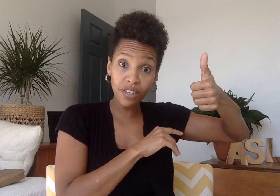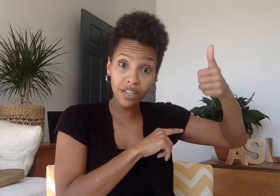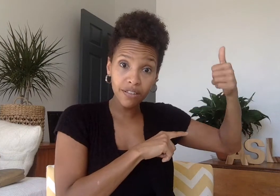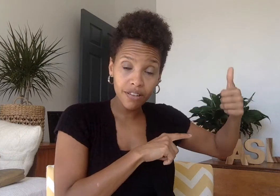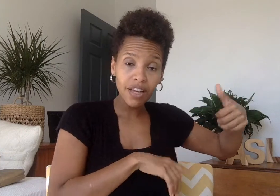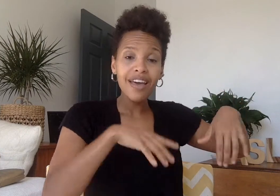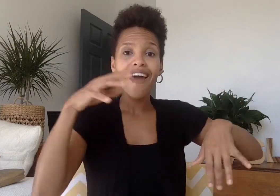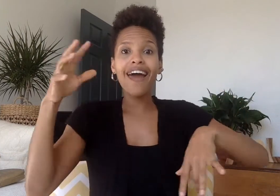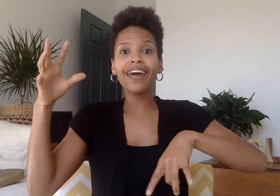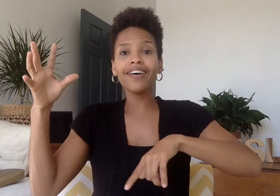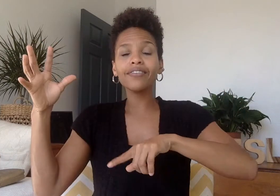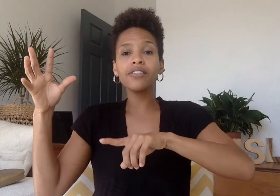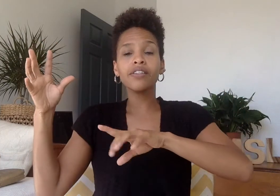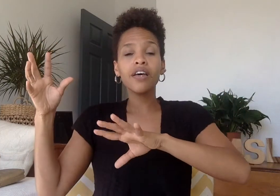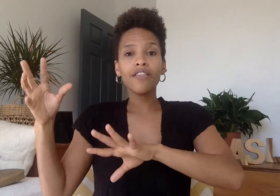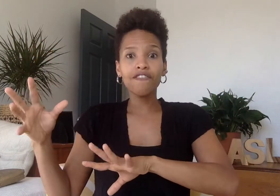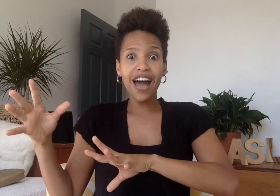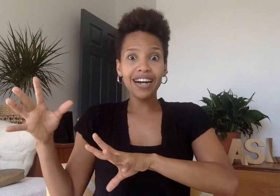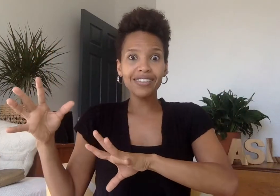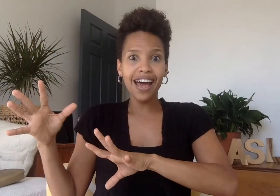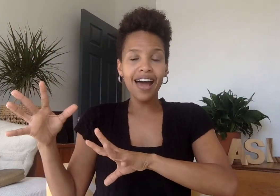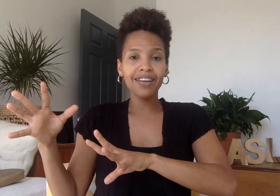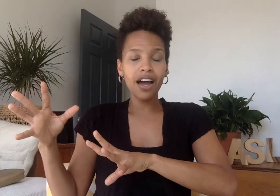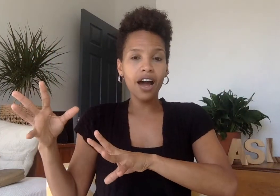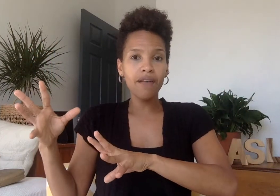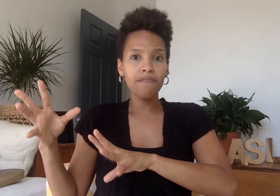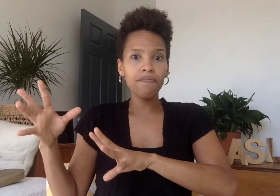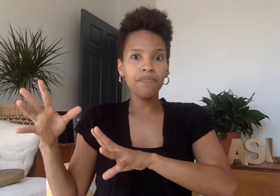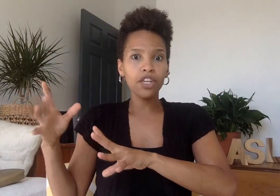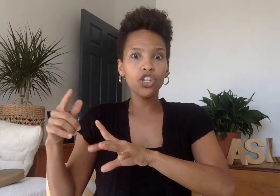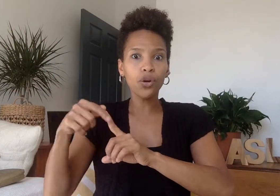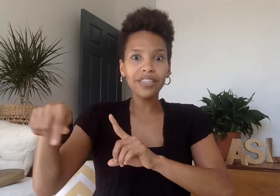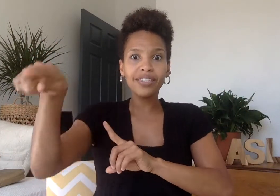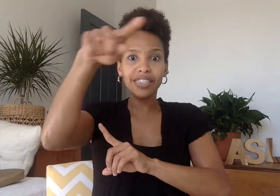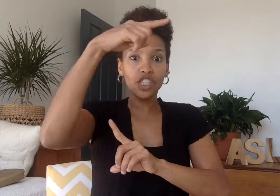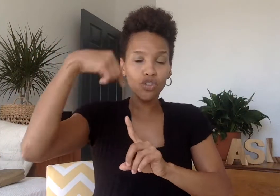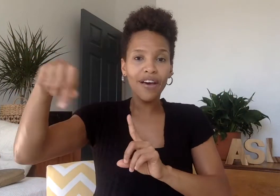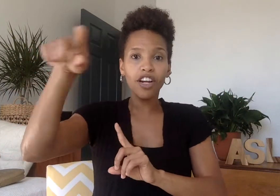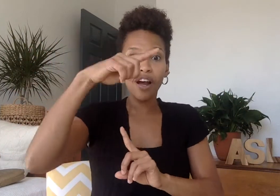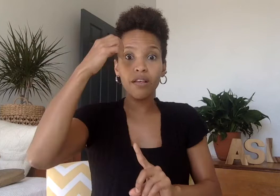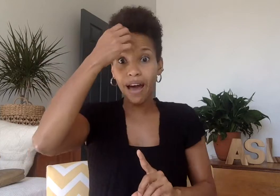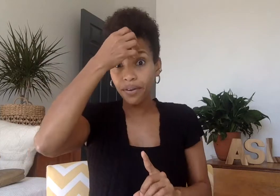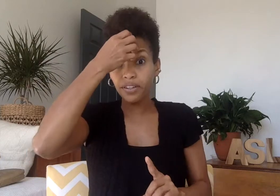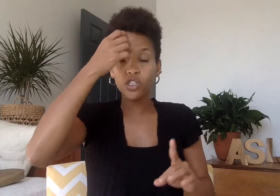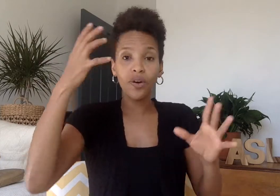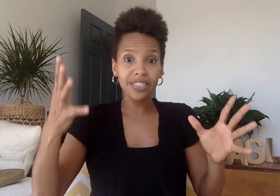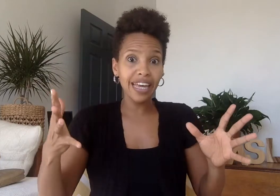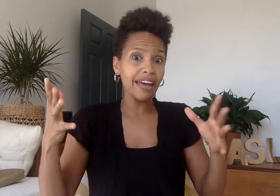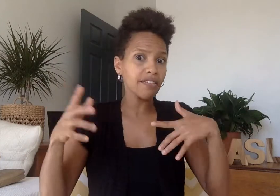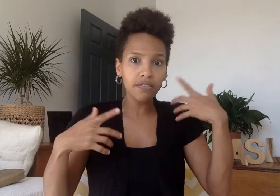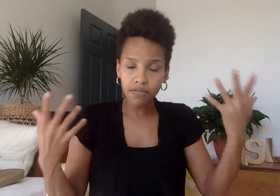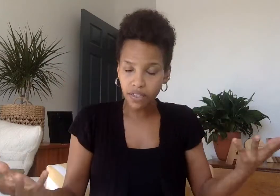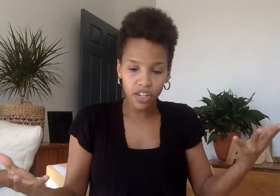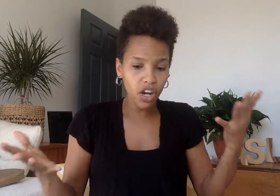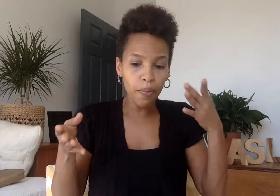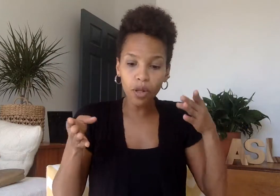beauty, and the fact that, it's driving around the mountain. So once again, couple of